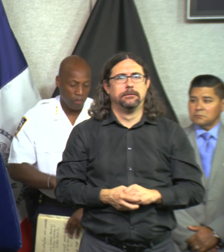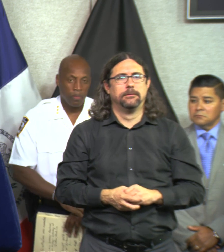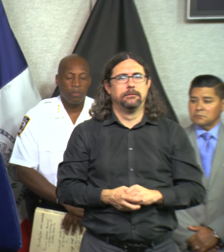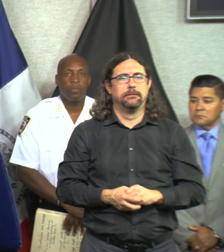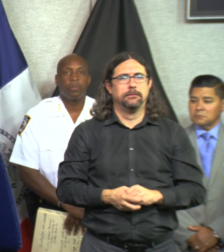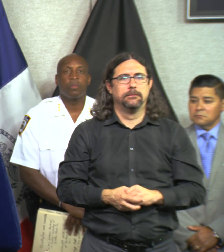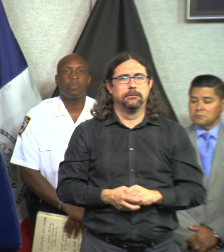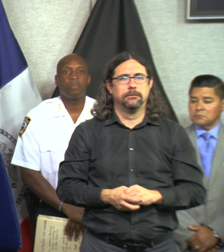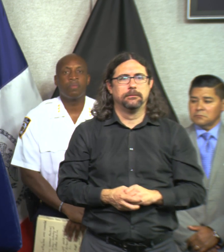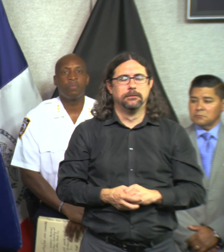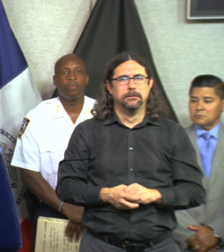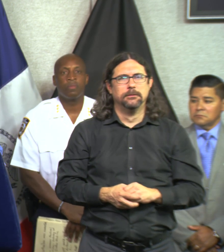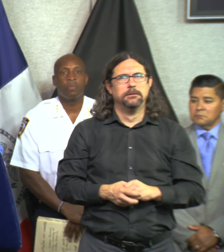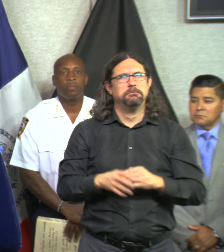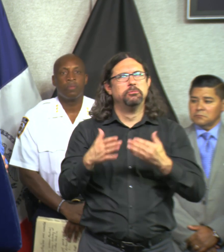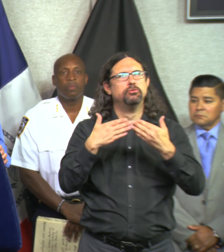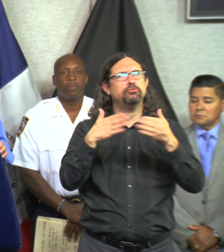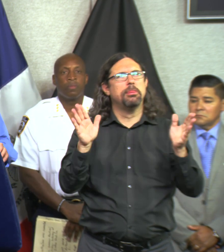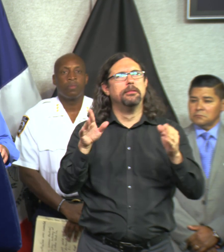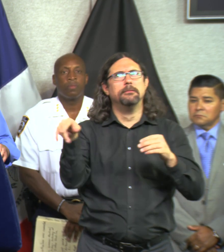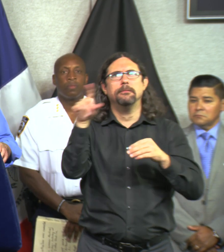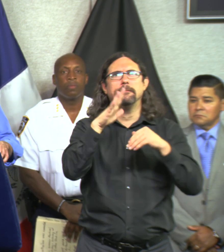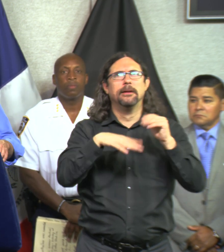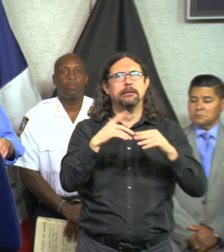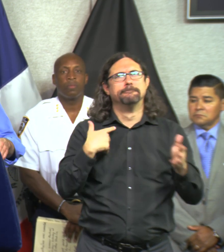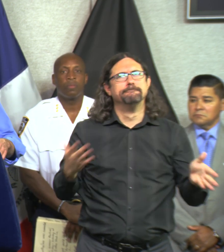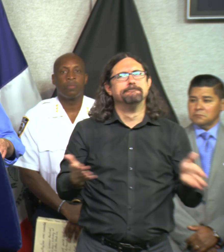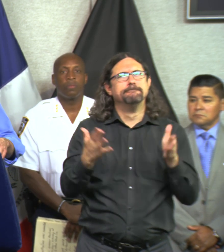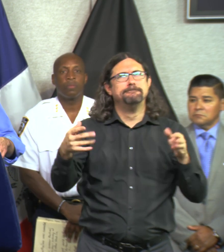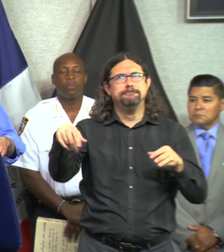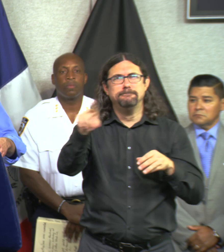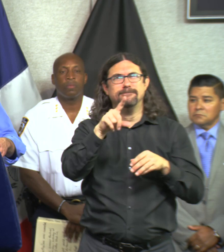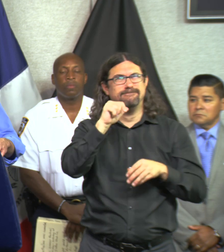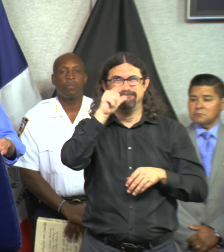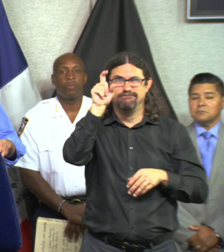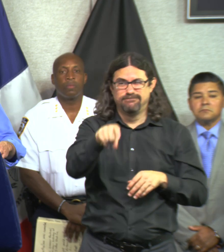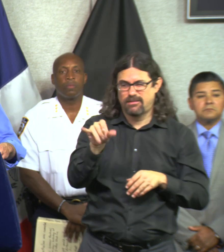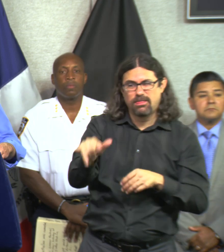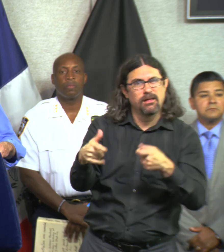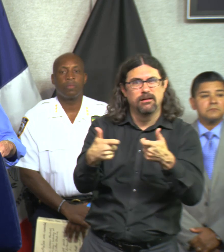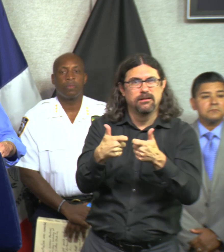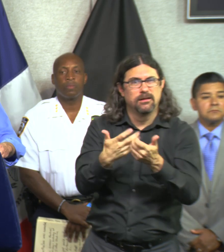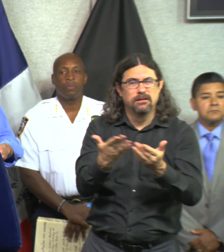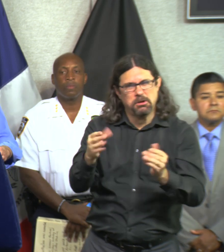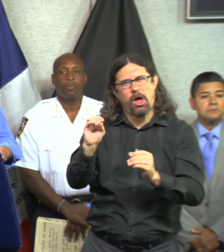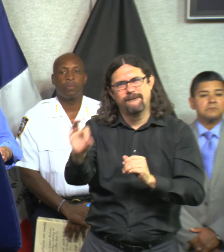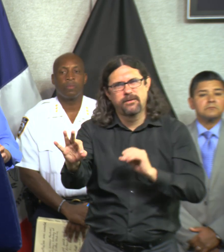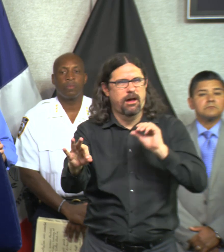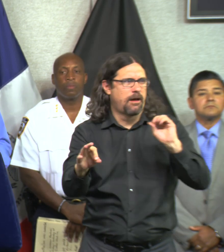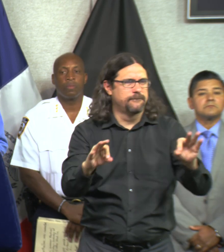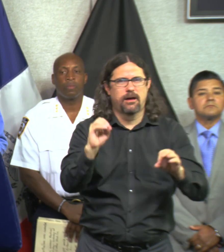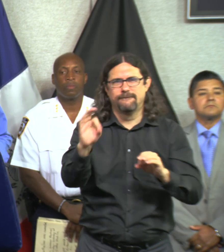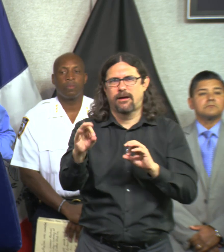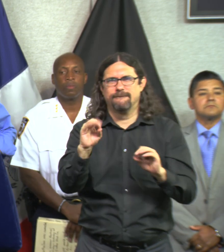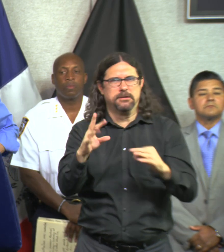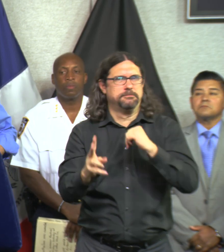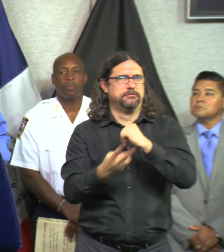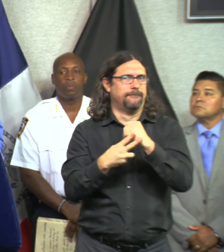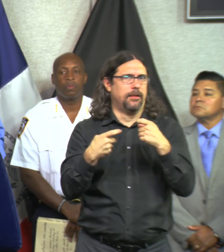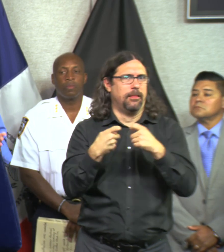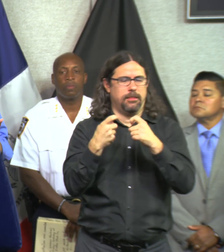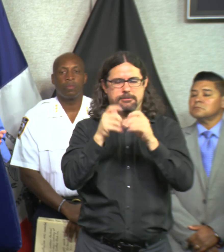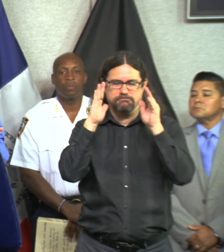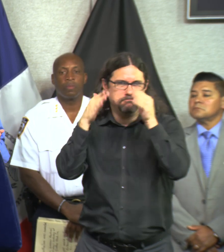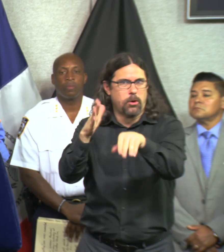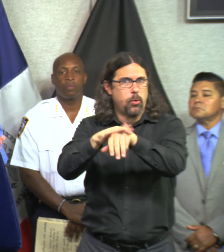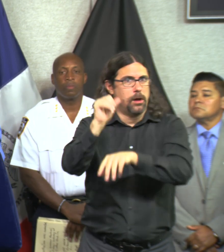We will have cooling centers available. Obviously, today they're up and running, and through Sunday, the basic